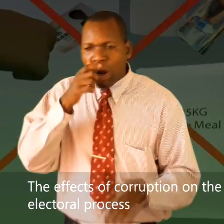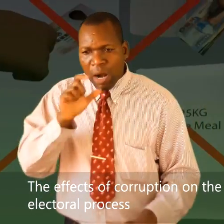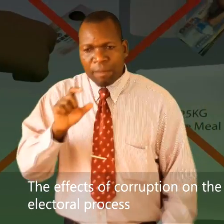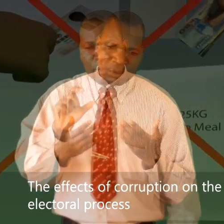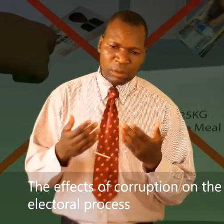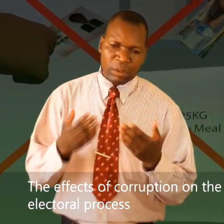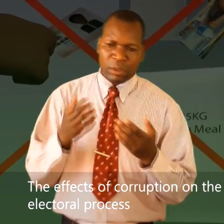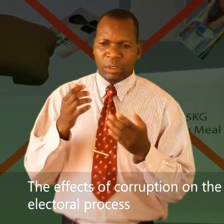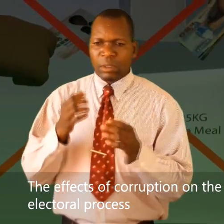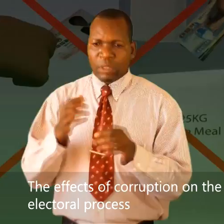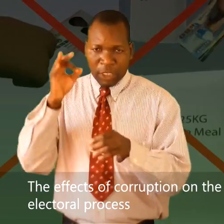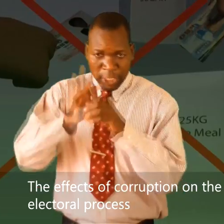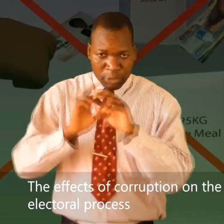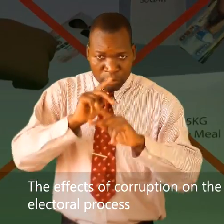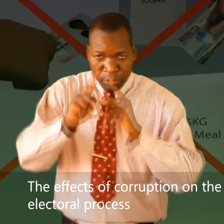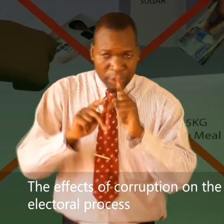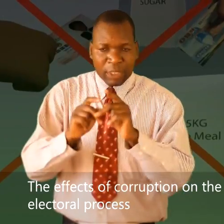corruption on the electoral process.